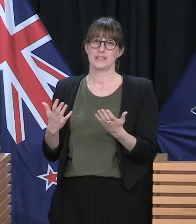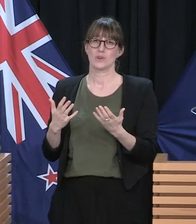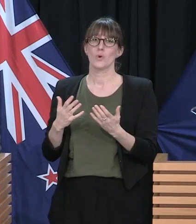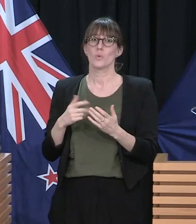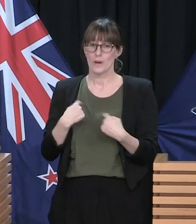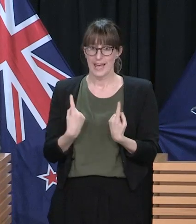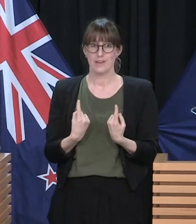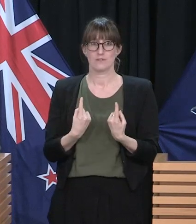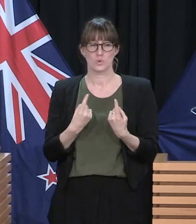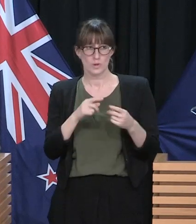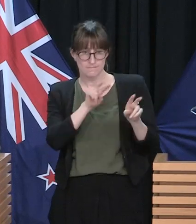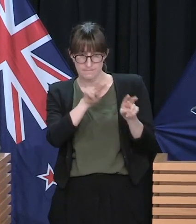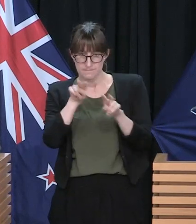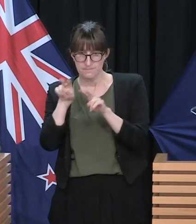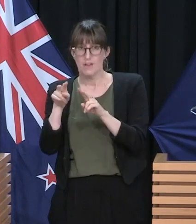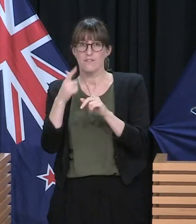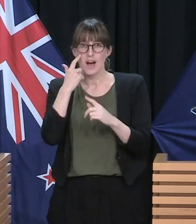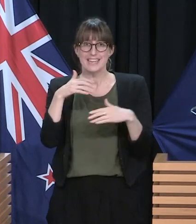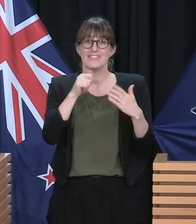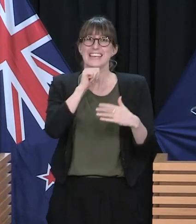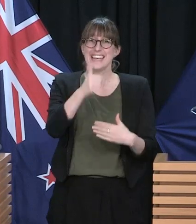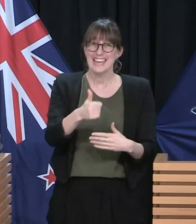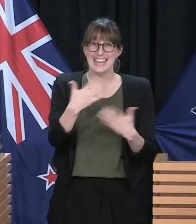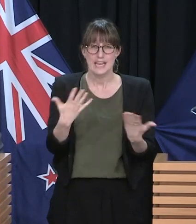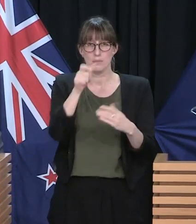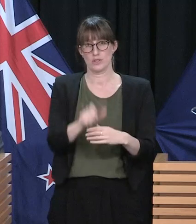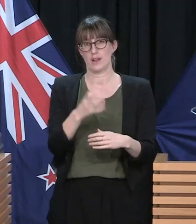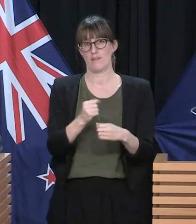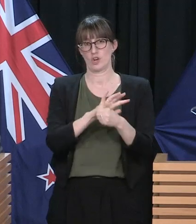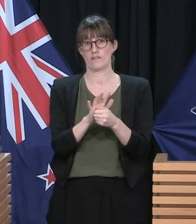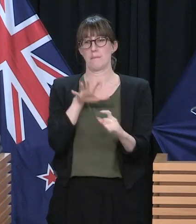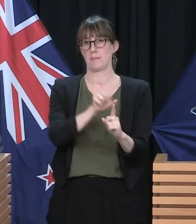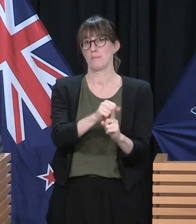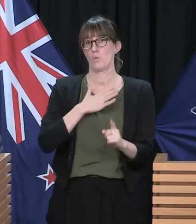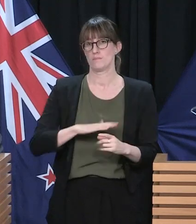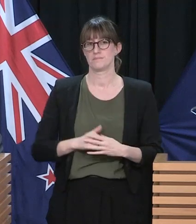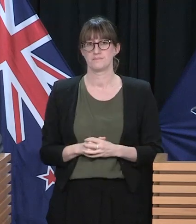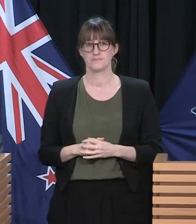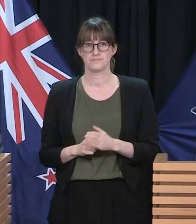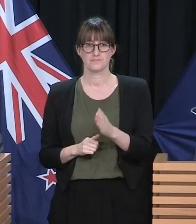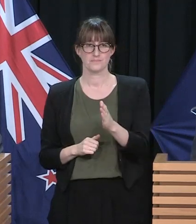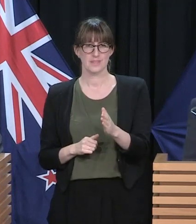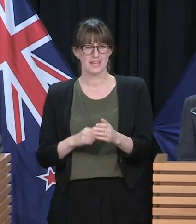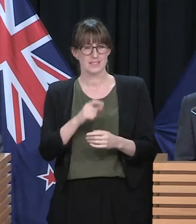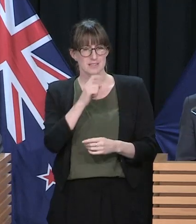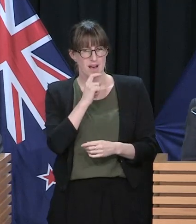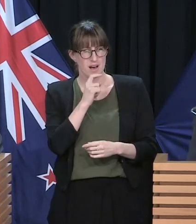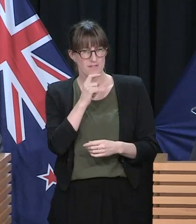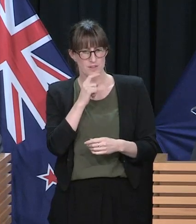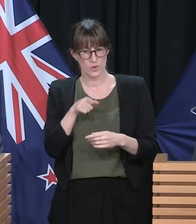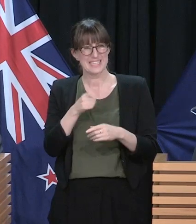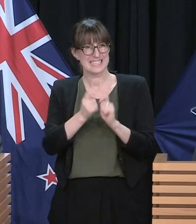we are testing widely people with symptoms. Can you talk about testing staff on a regular basis? What exactly does that mean?